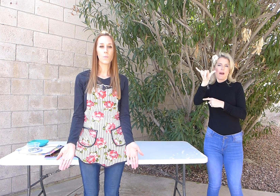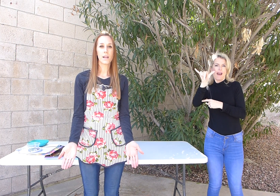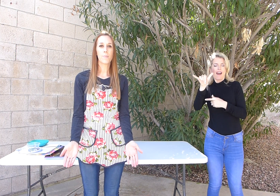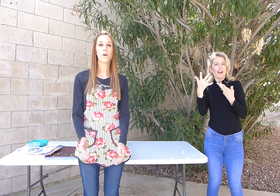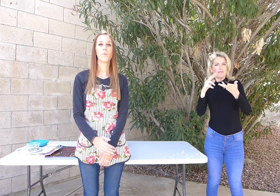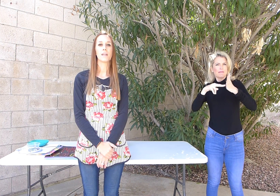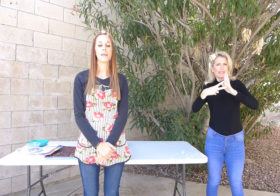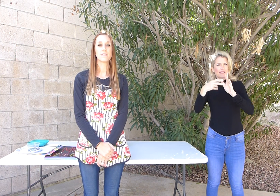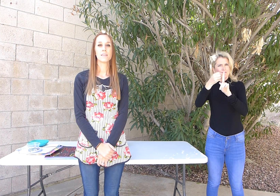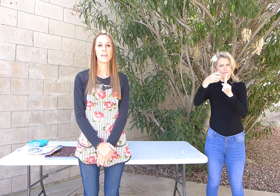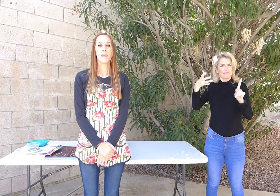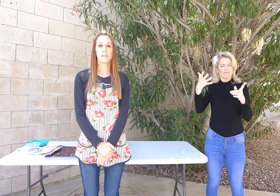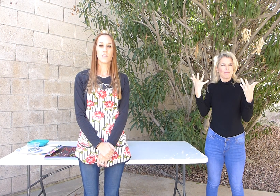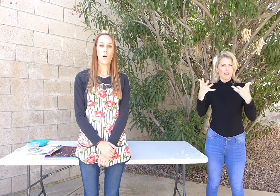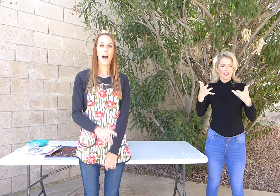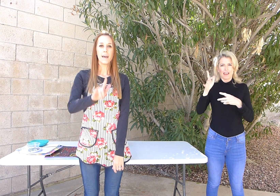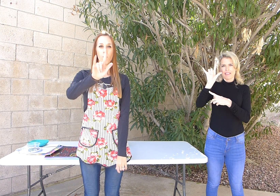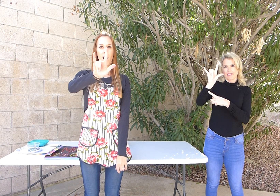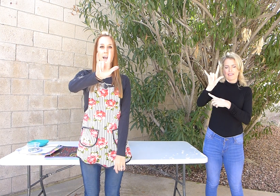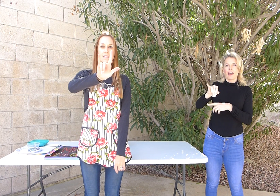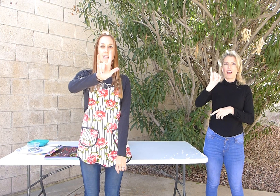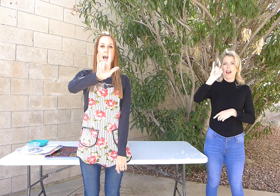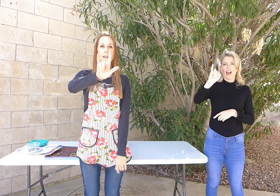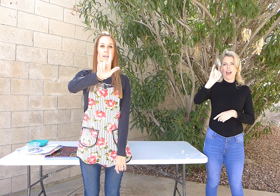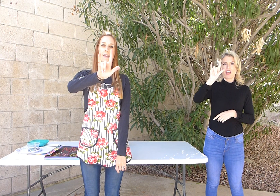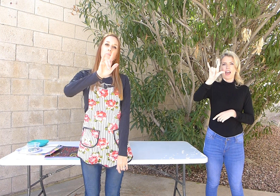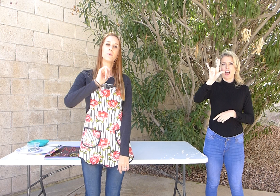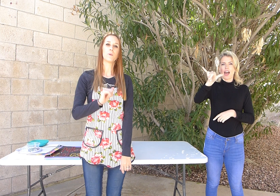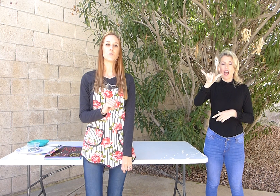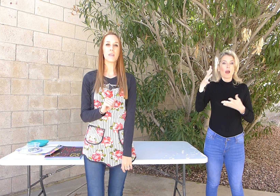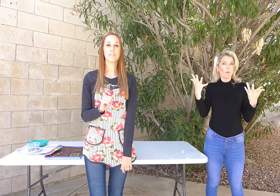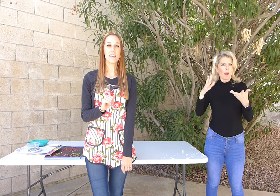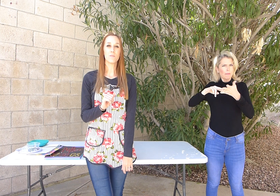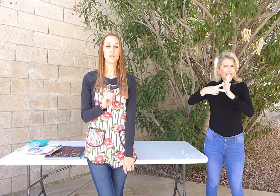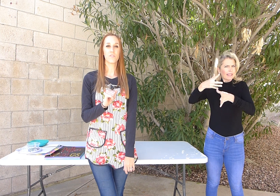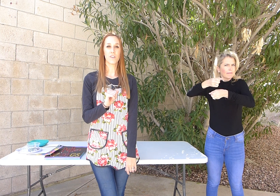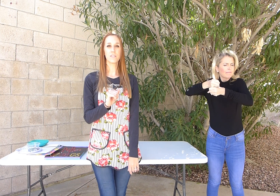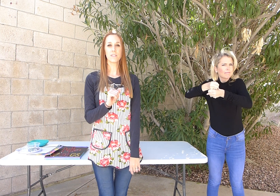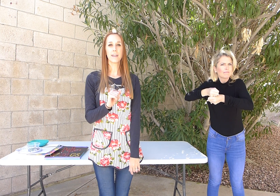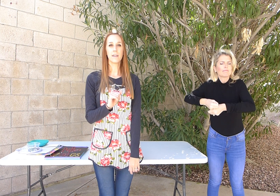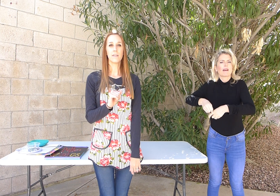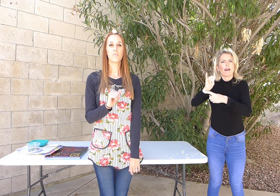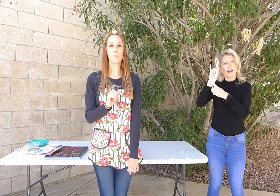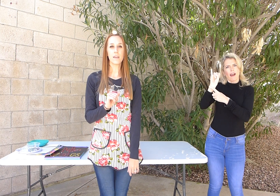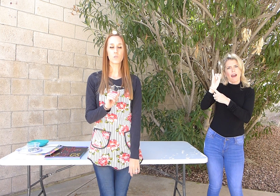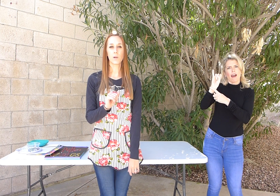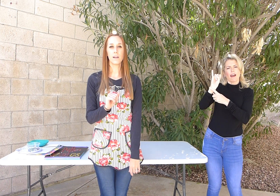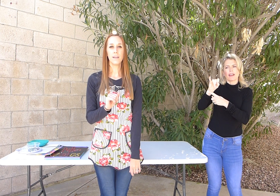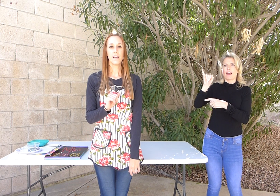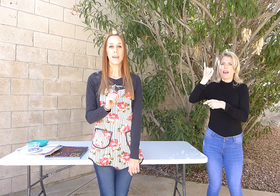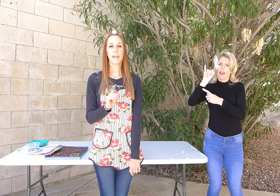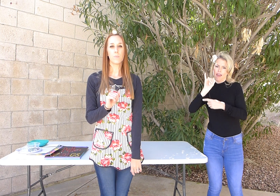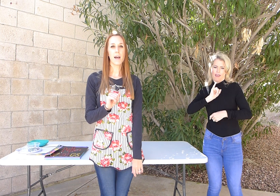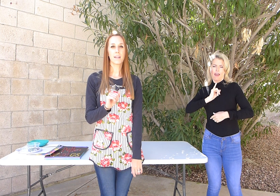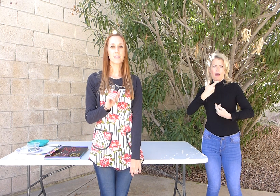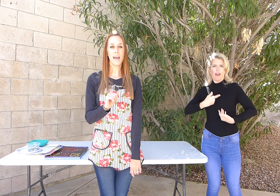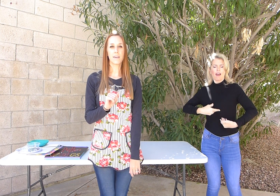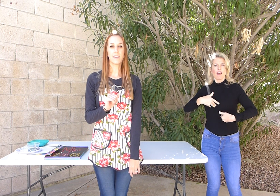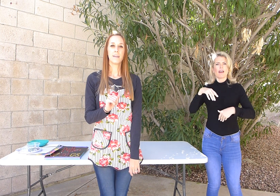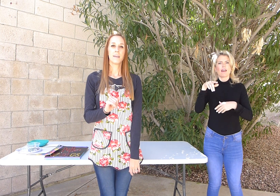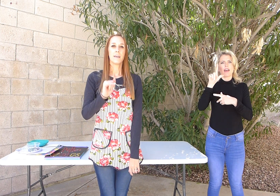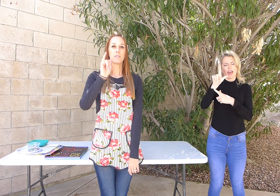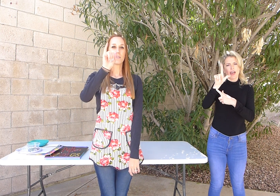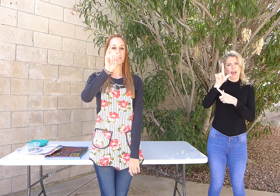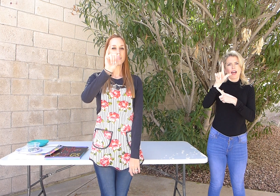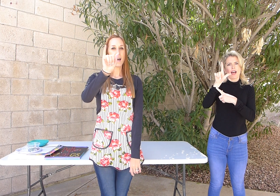tell you a little bit about what it is. So ILY is an acronym, which means they use the first letter from each word and combine it